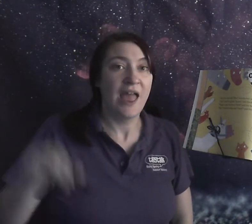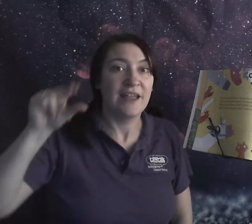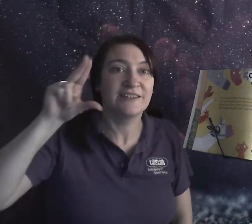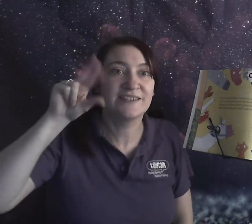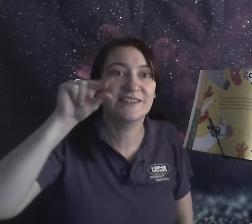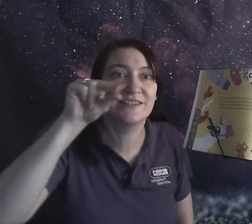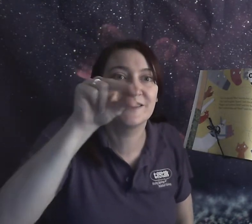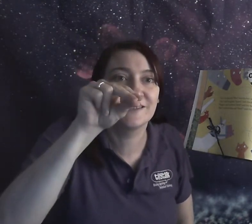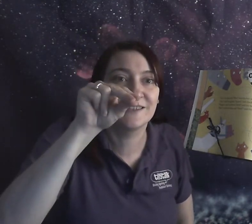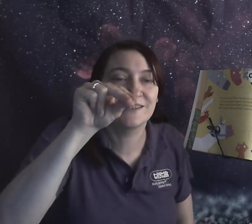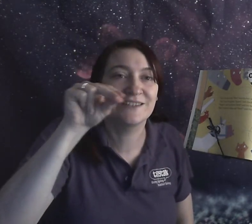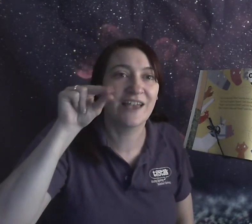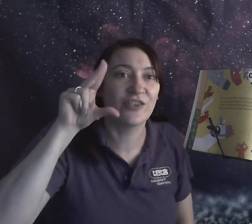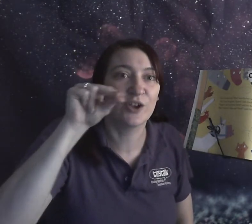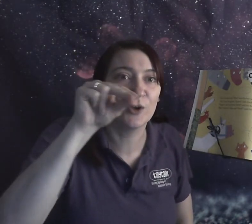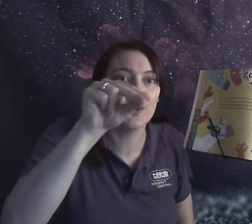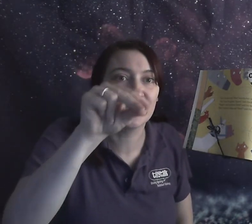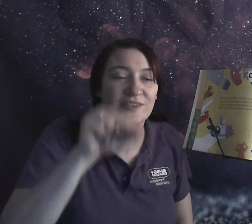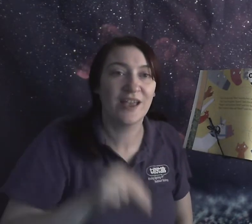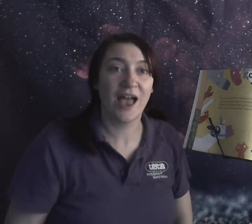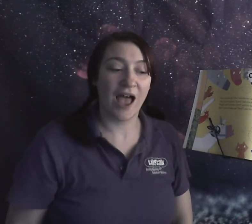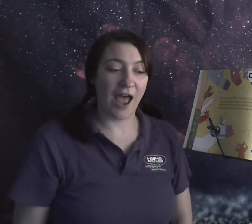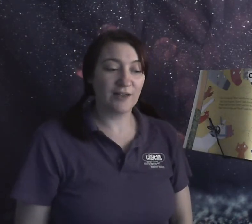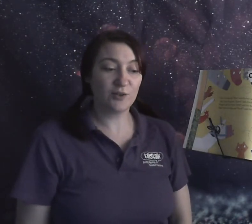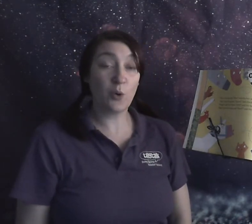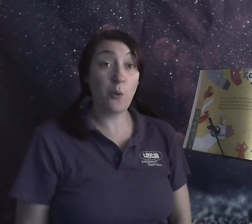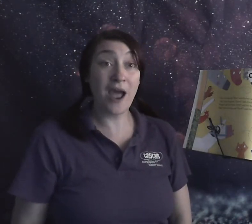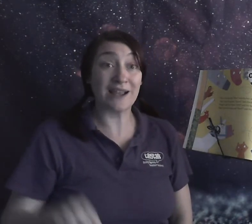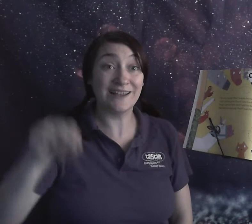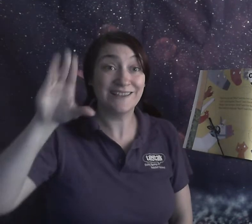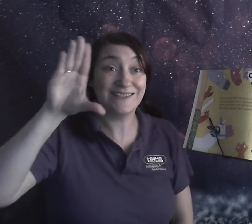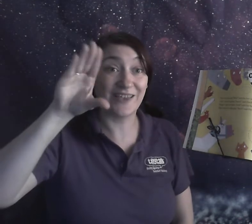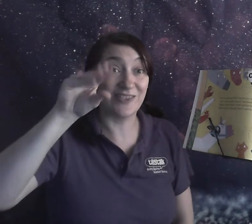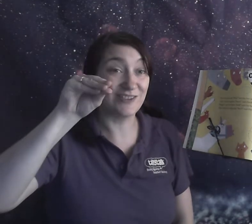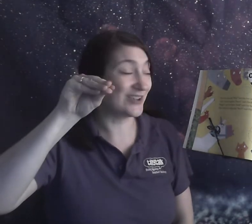sss said the goose, and quack said the duck.